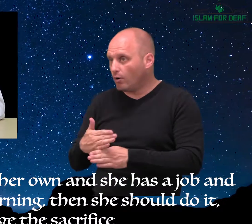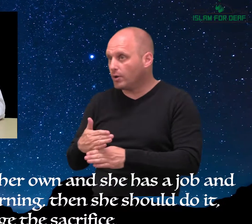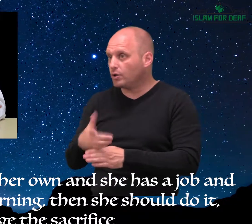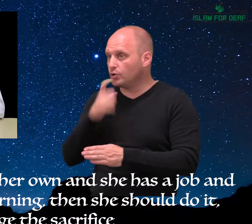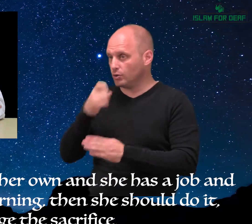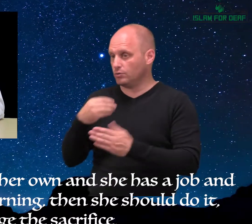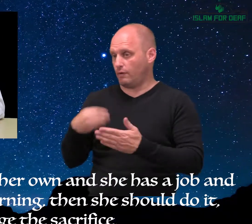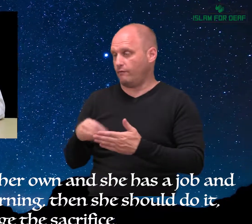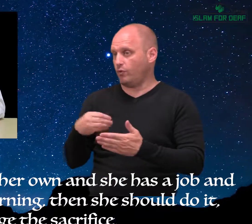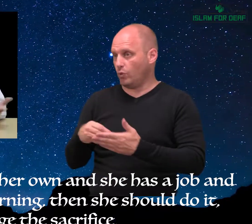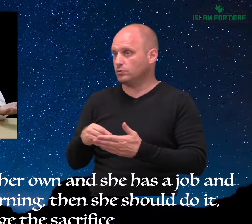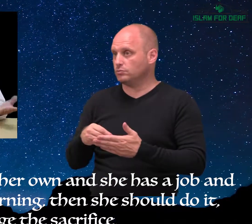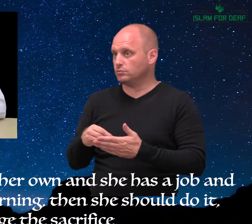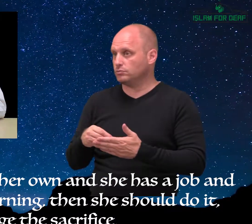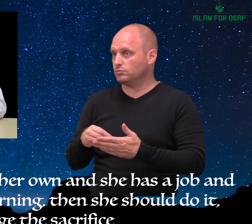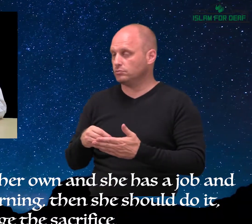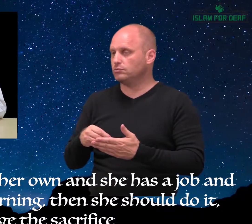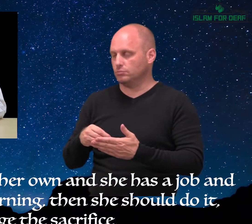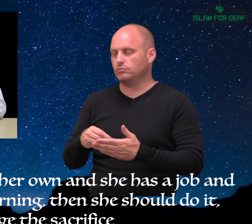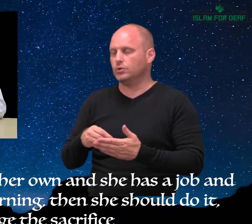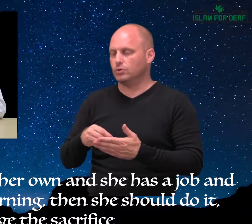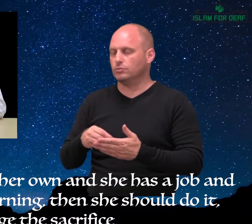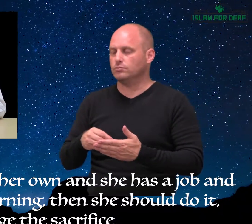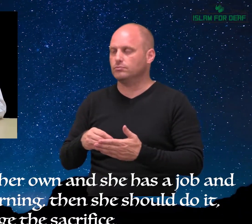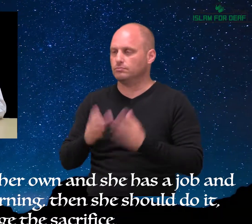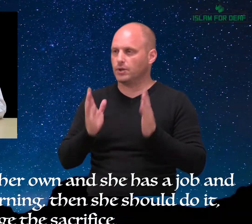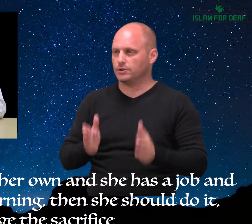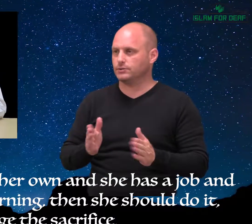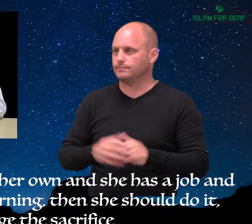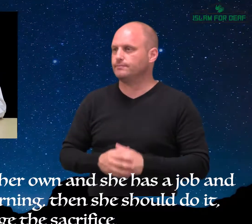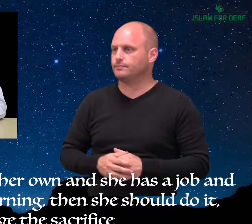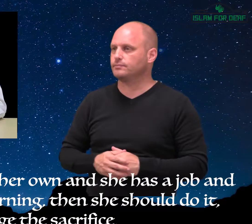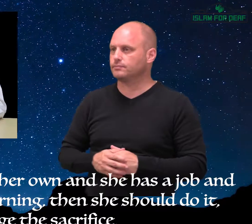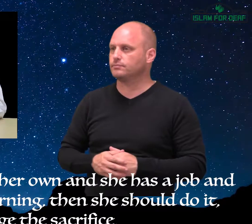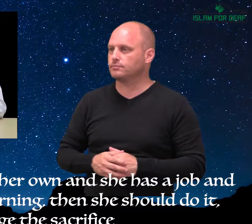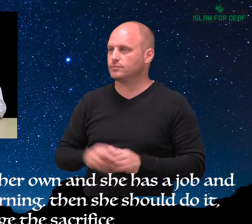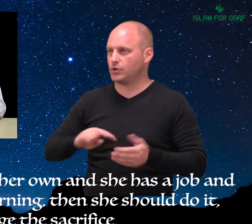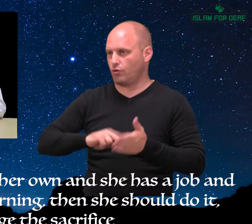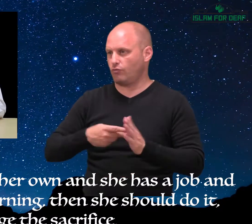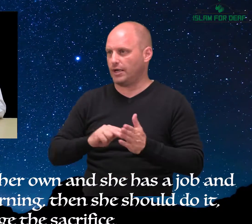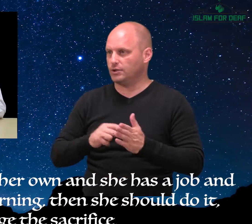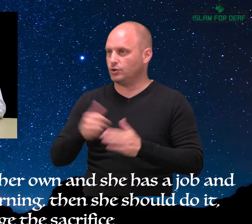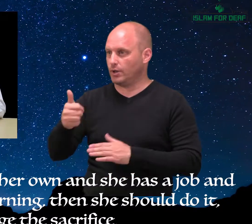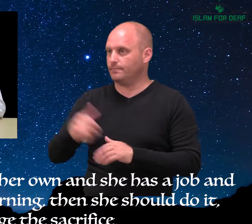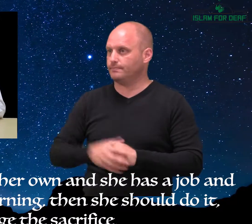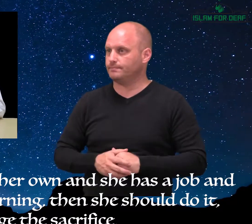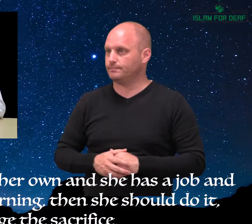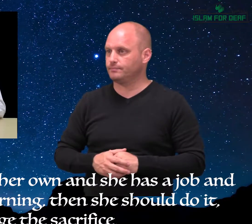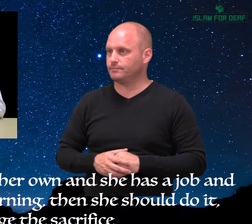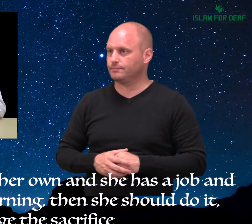she has her own earning, then she should do it. She should arrange this for her.